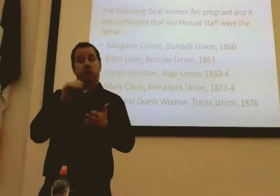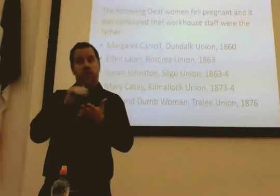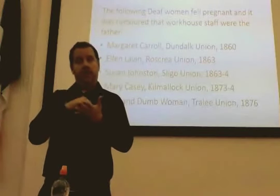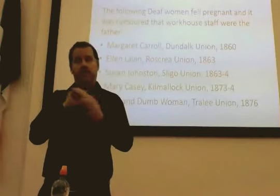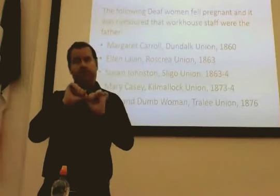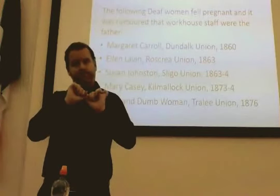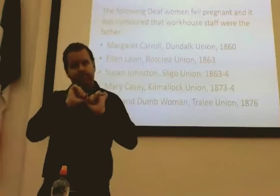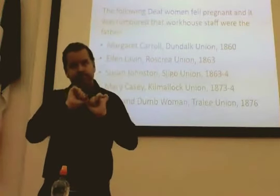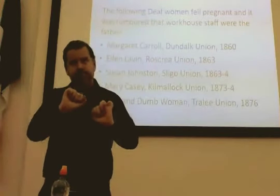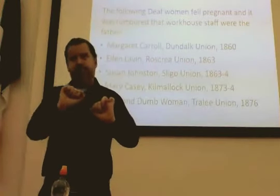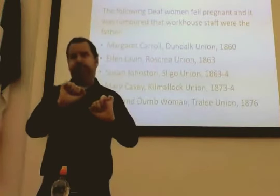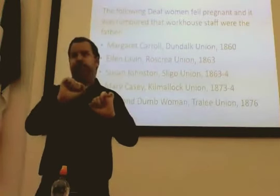women,